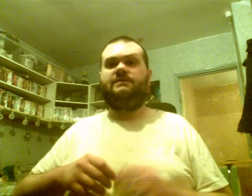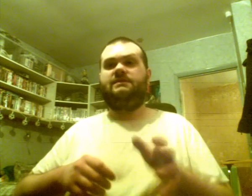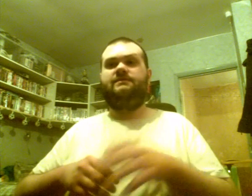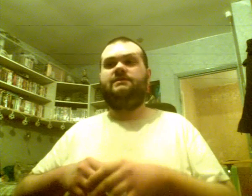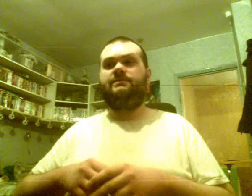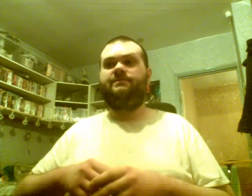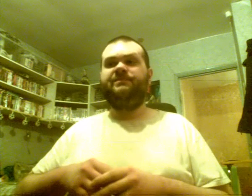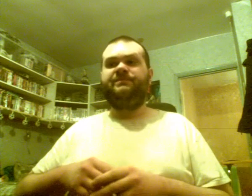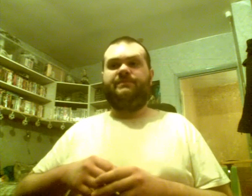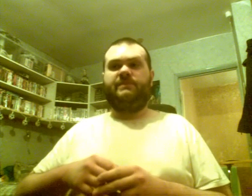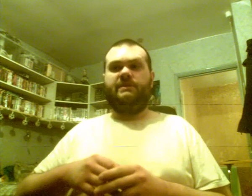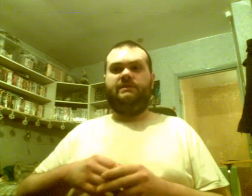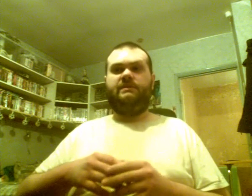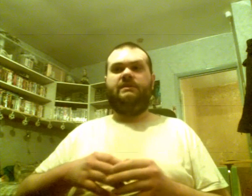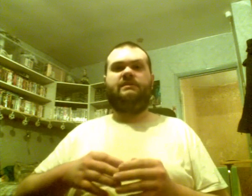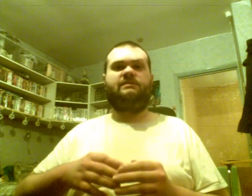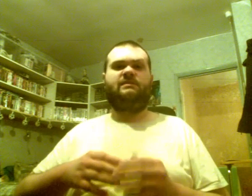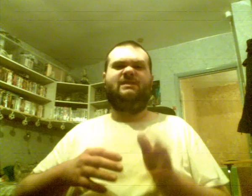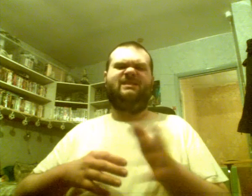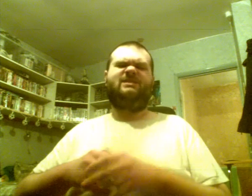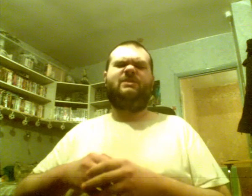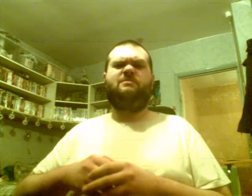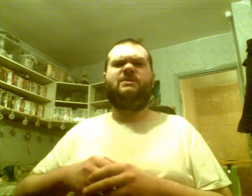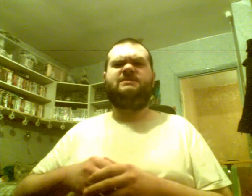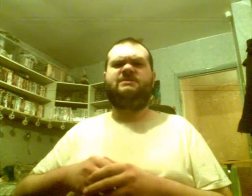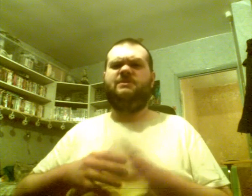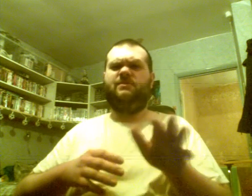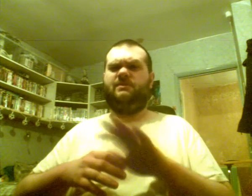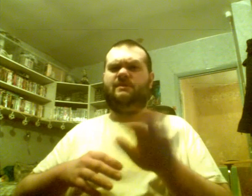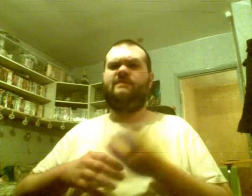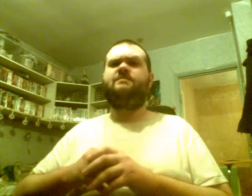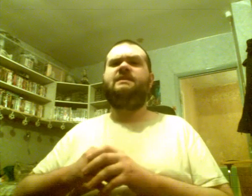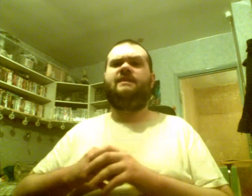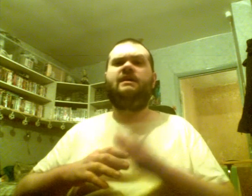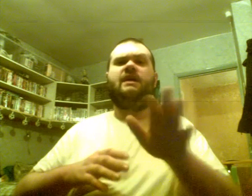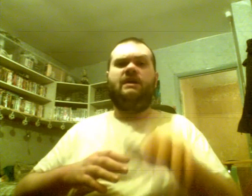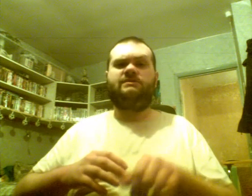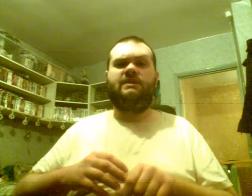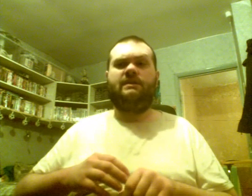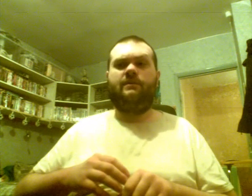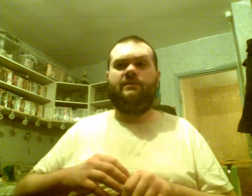they give you a new one. And it's good in prisons too, but I've never been there. I'll just take their word for